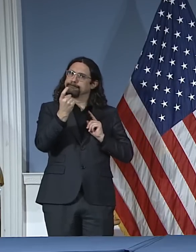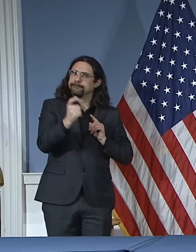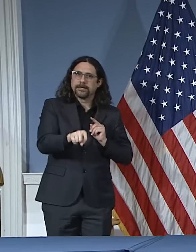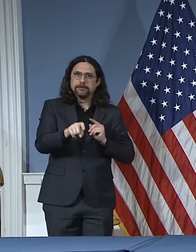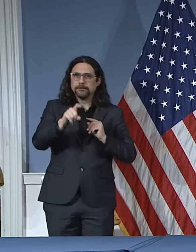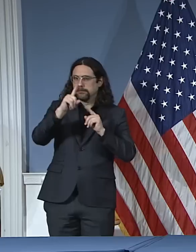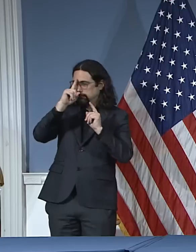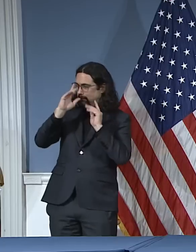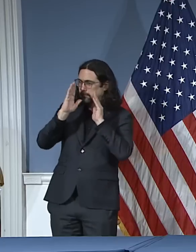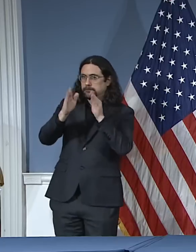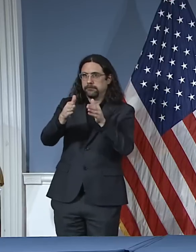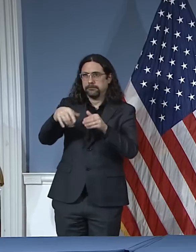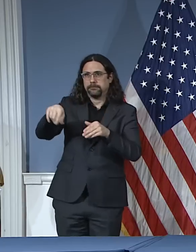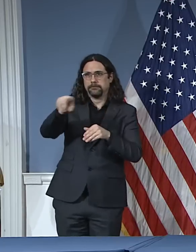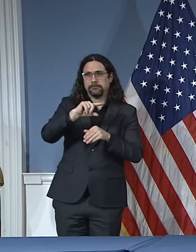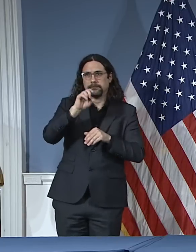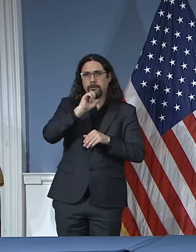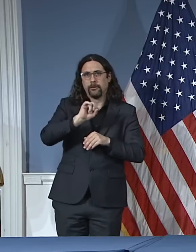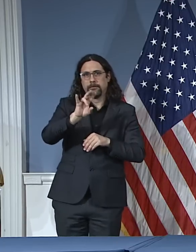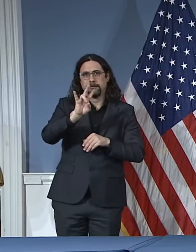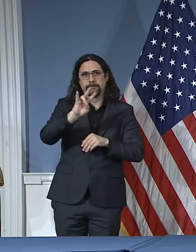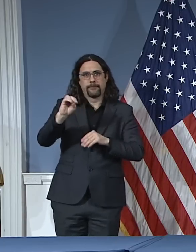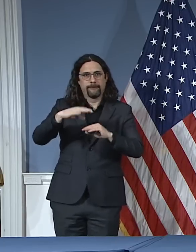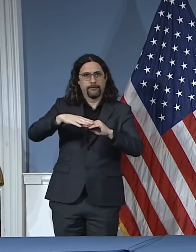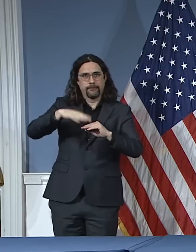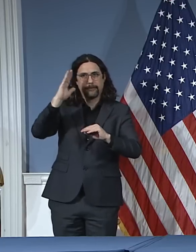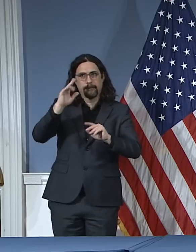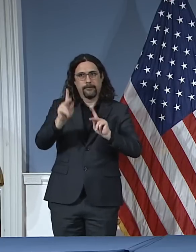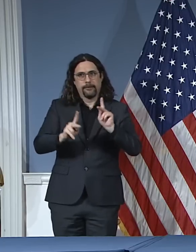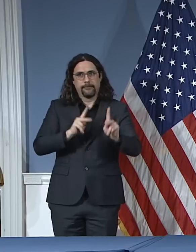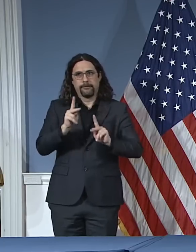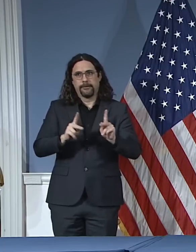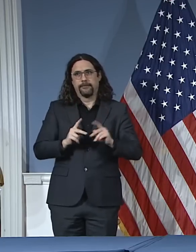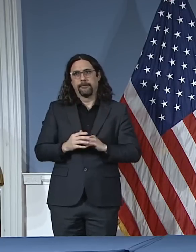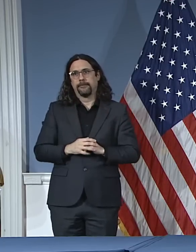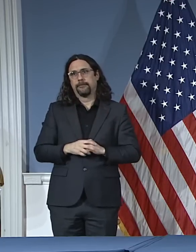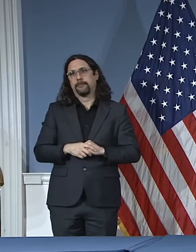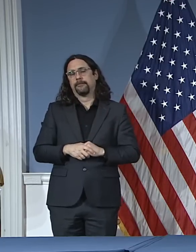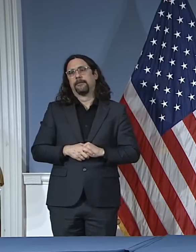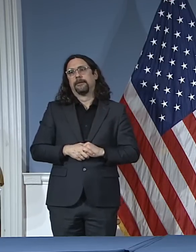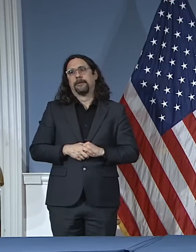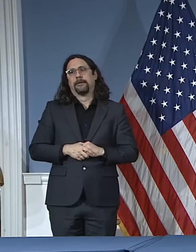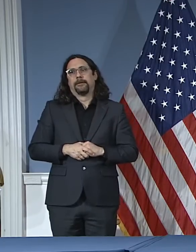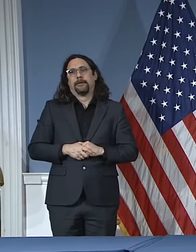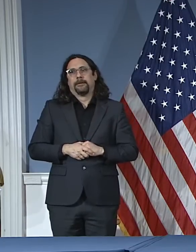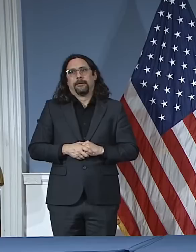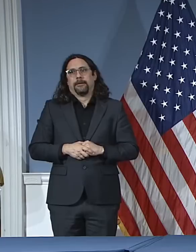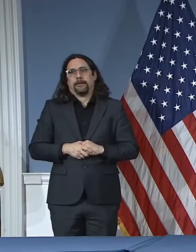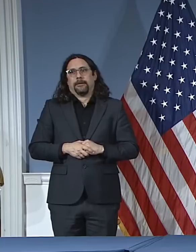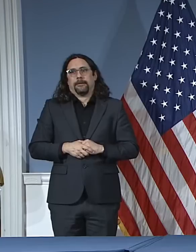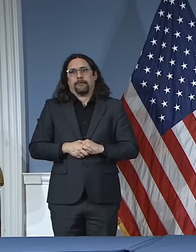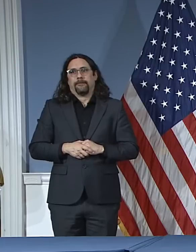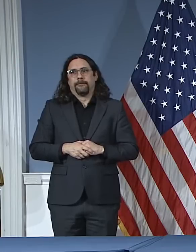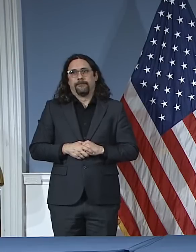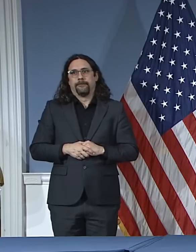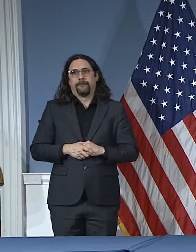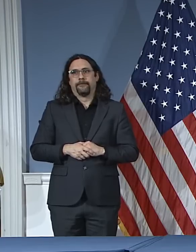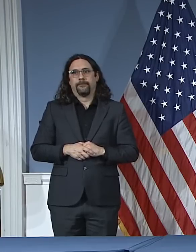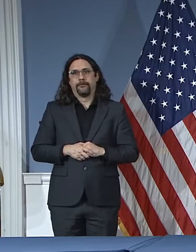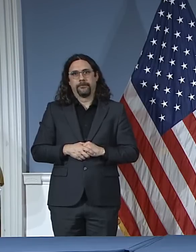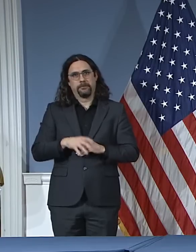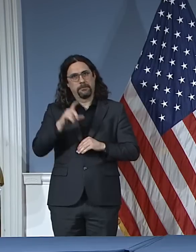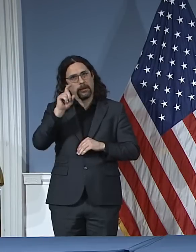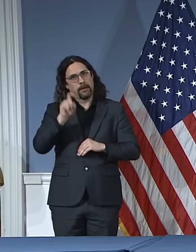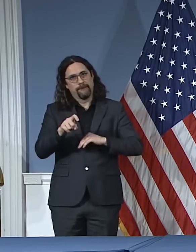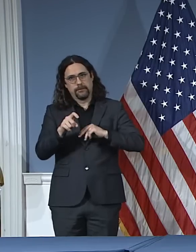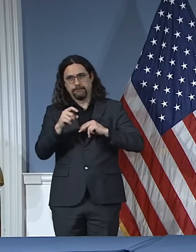protect, keeping them isolated and out of contact with other people to the maximum amount